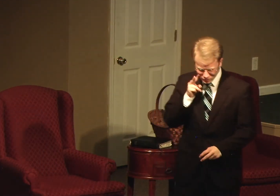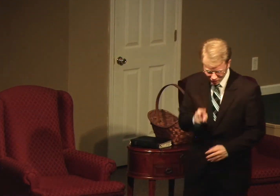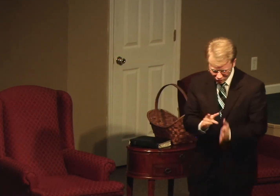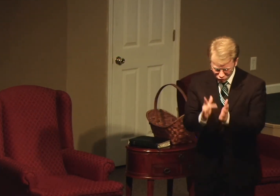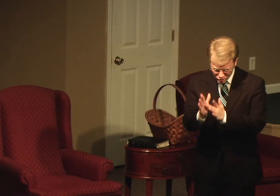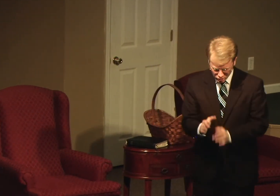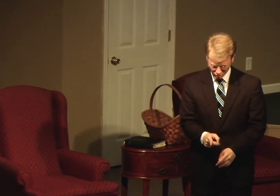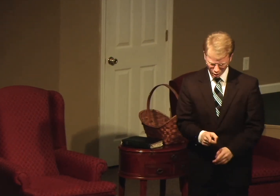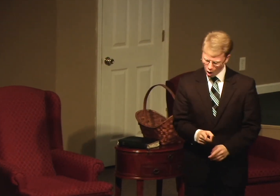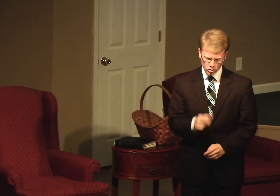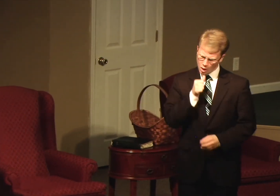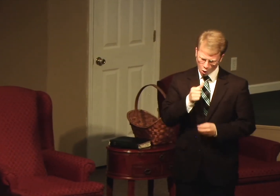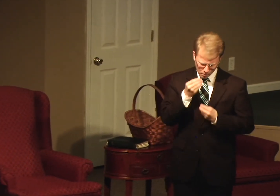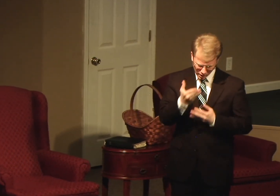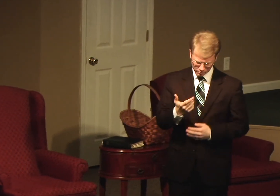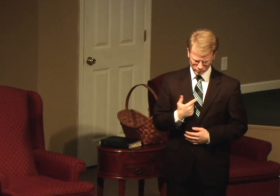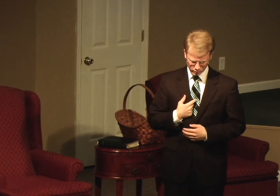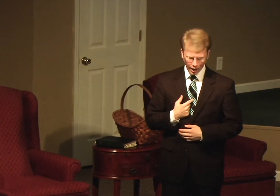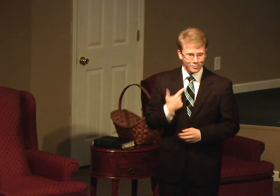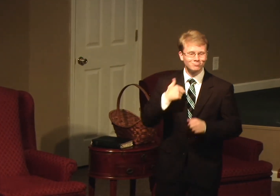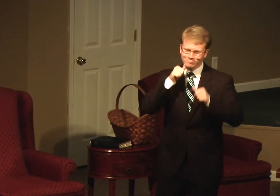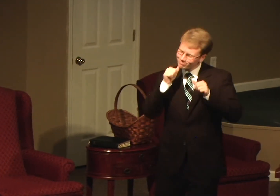God does not bless that.